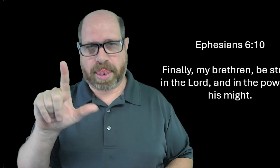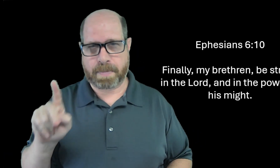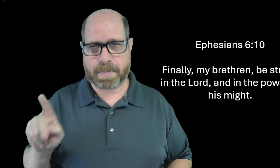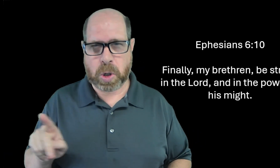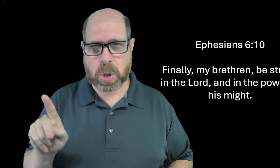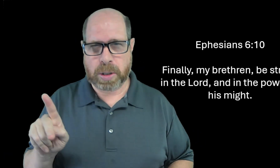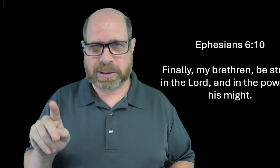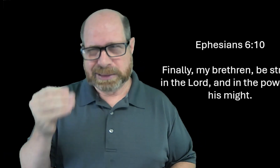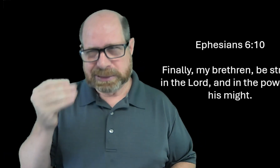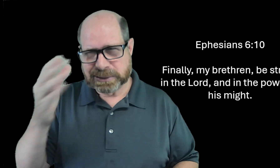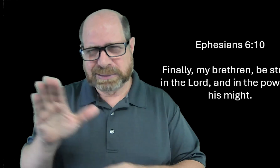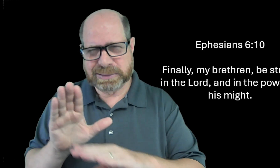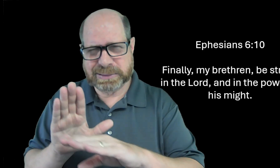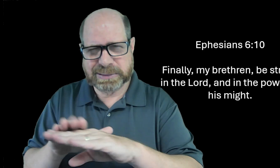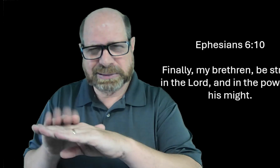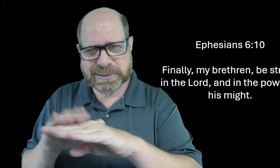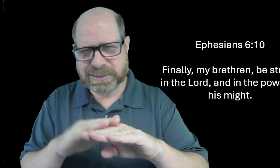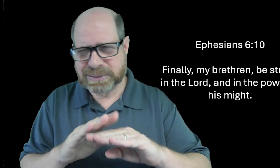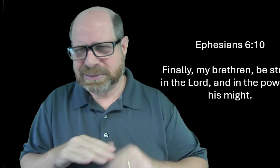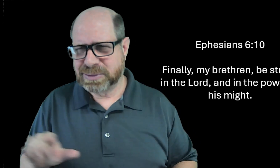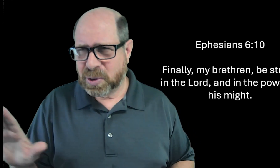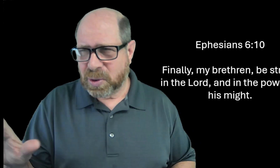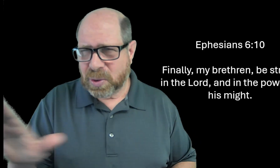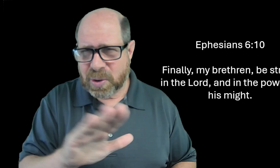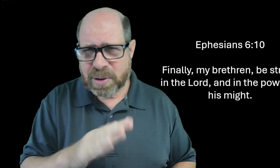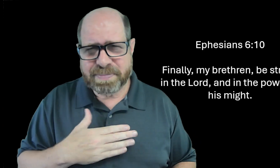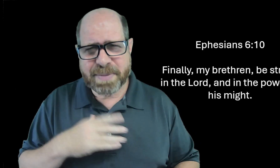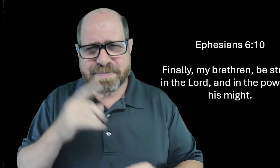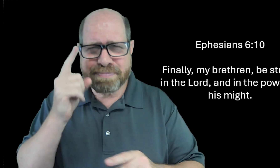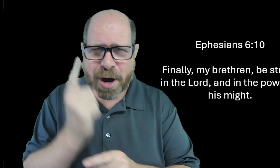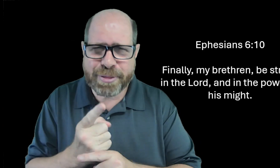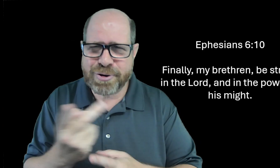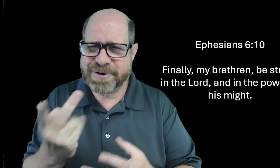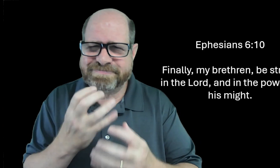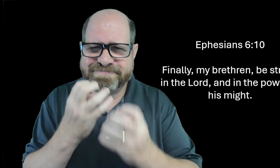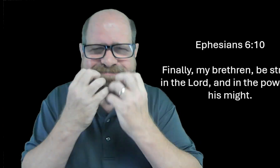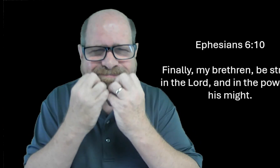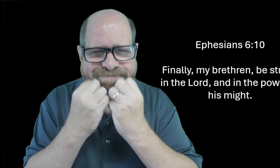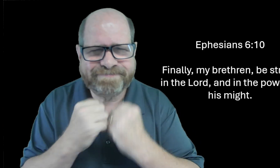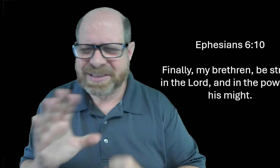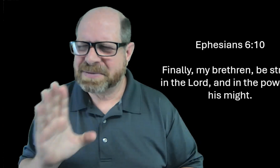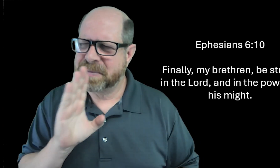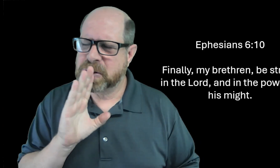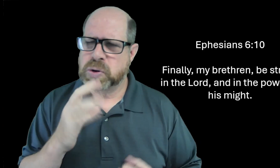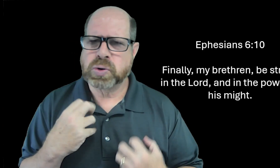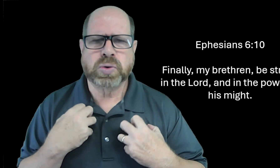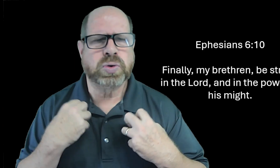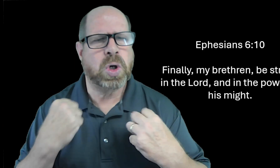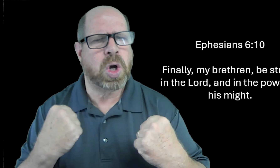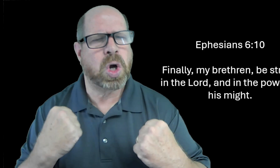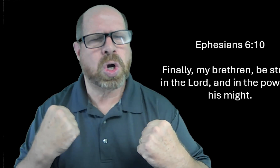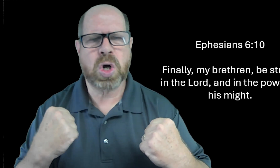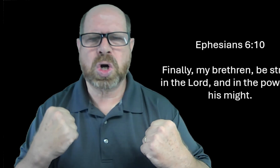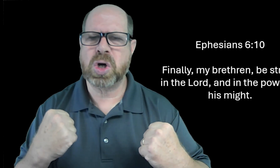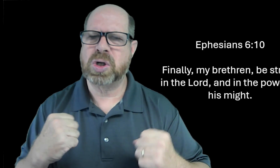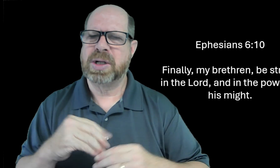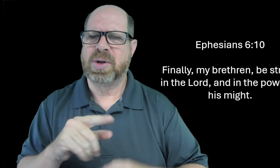Do you know that Paul, he was letting the Ephesians know, my brothers, you're precious. Be strong